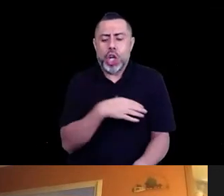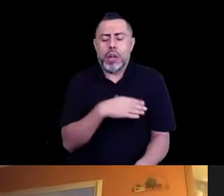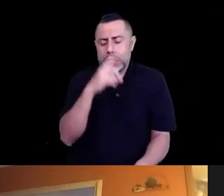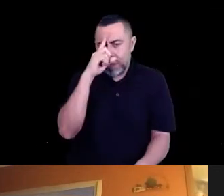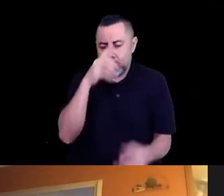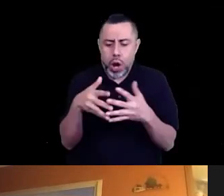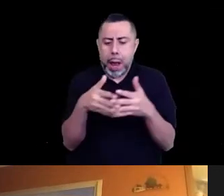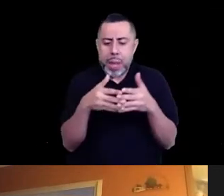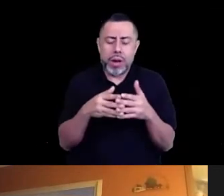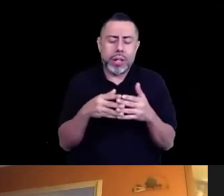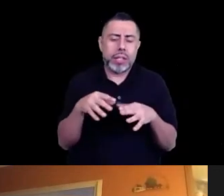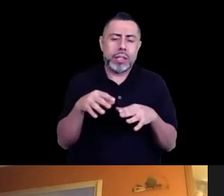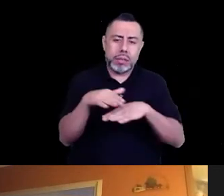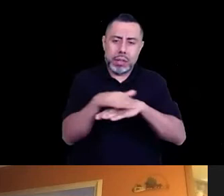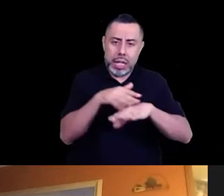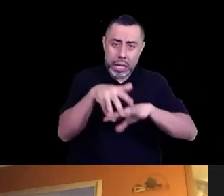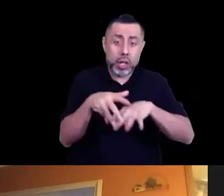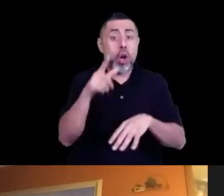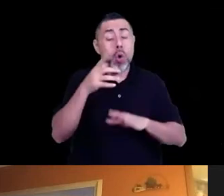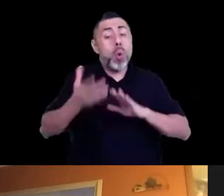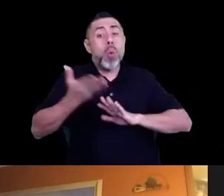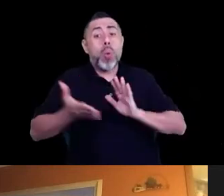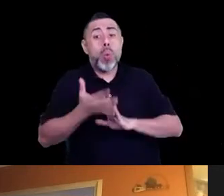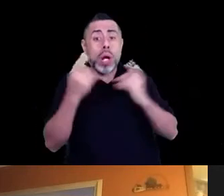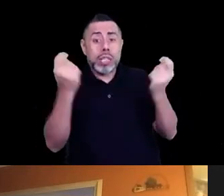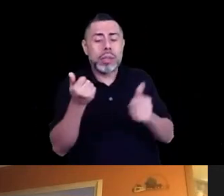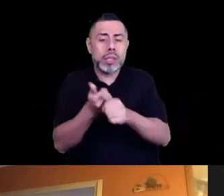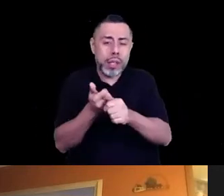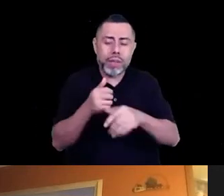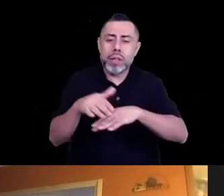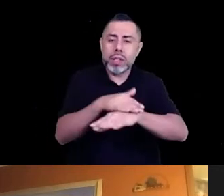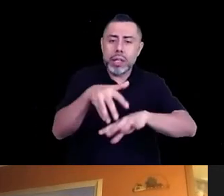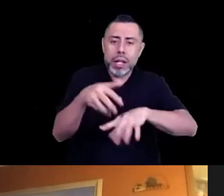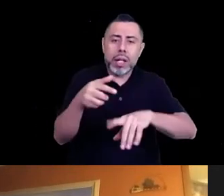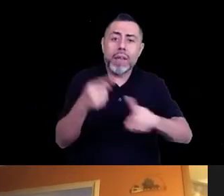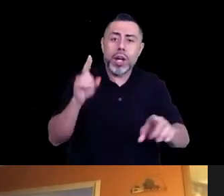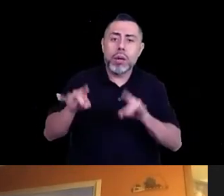people who did the ceremony were Aborigines from Australia. They came to do our opening ceremony.